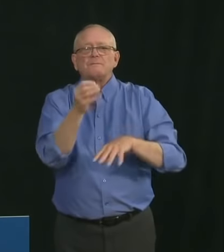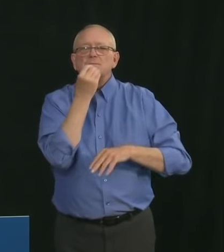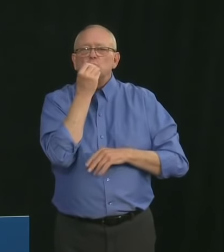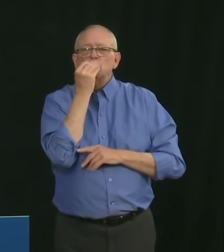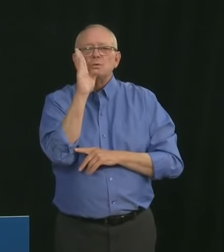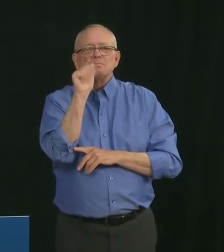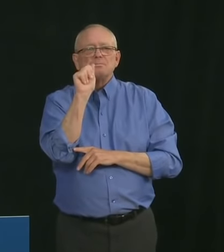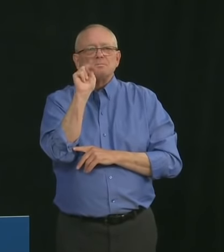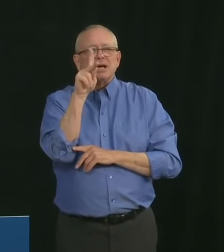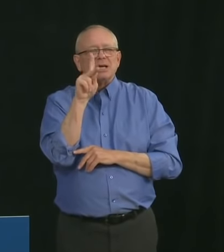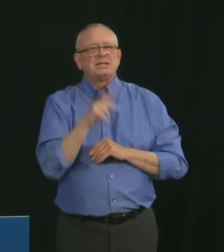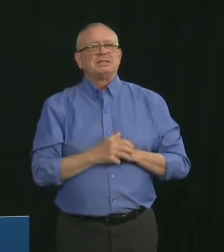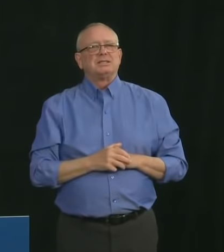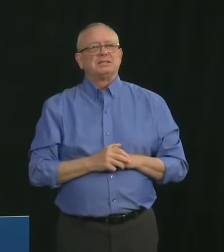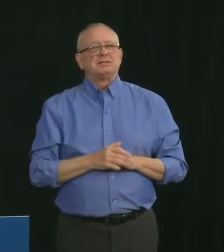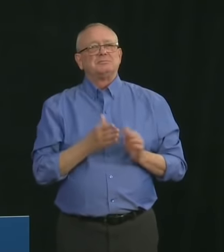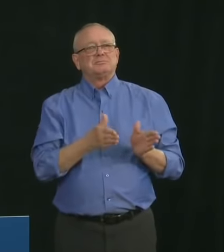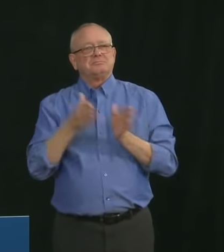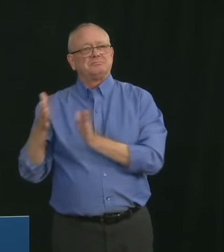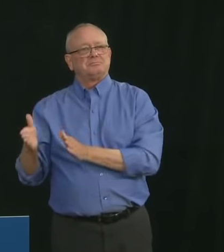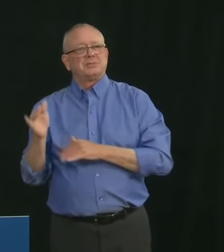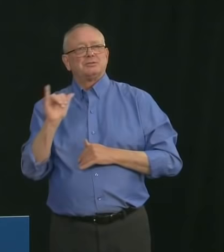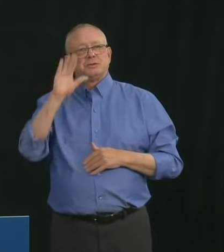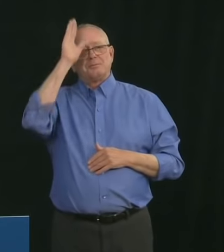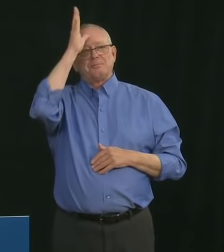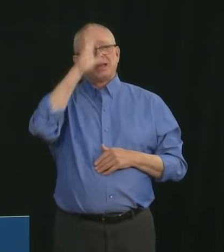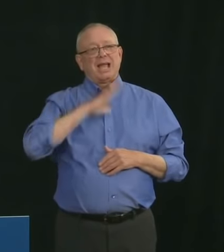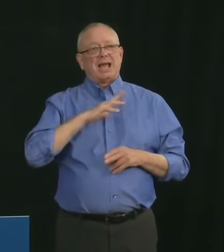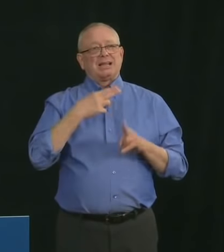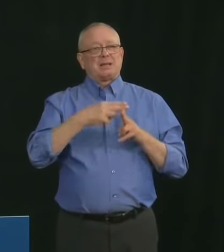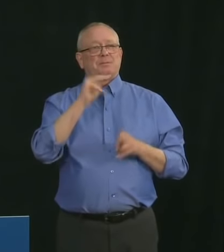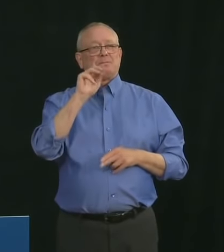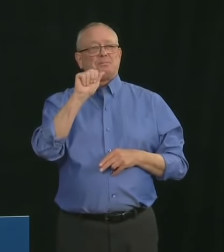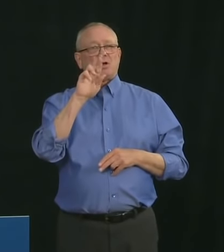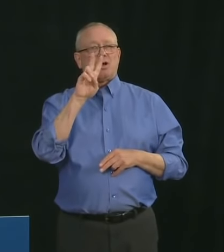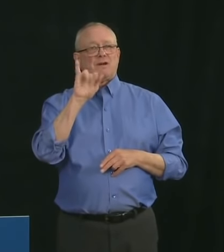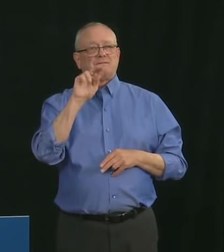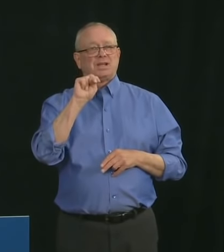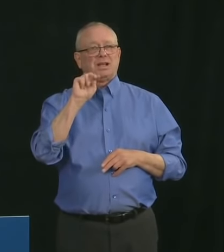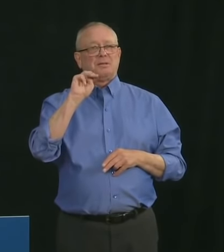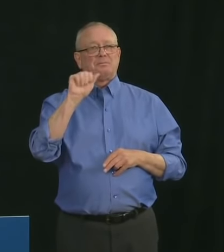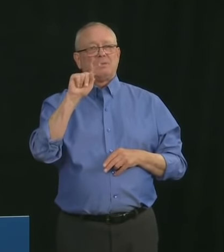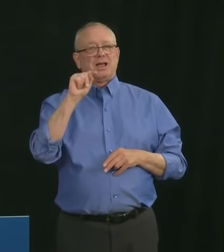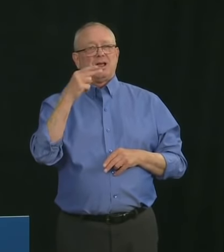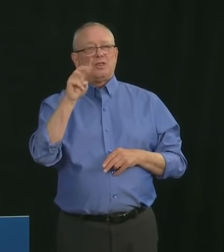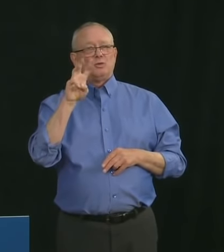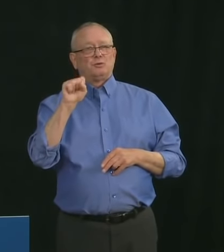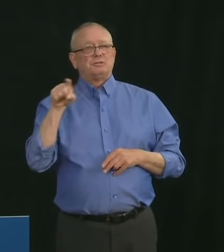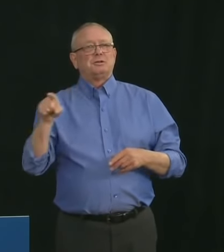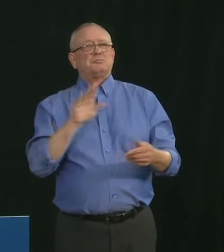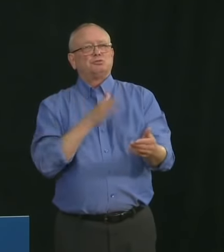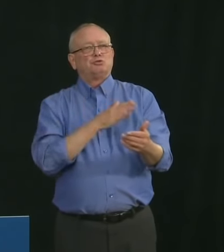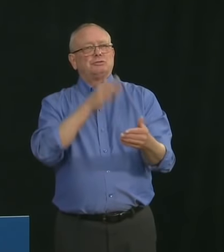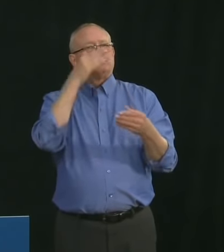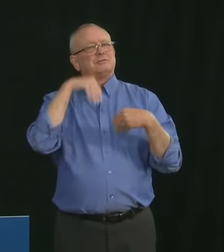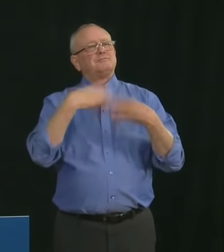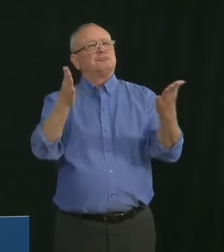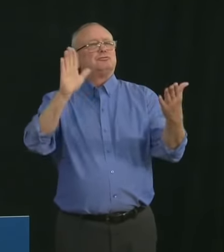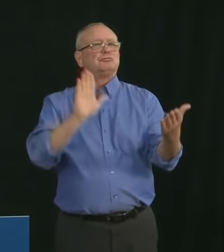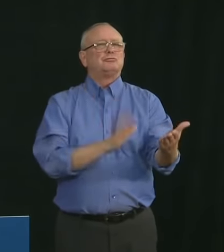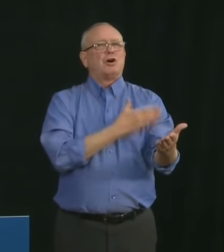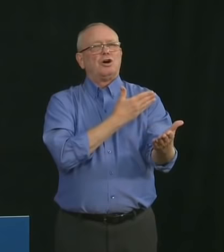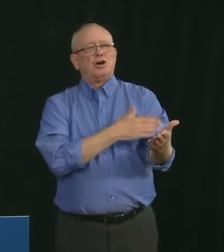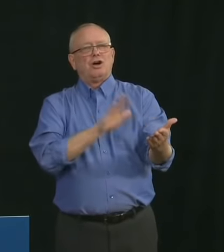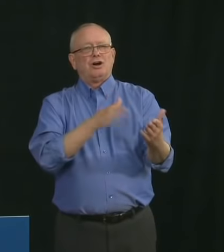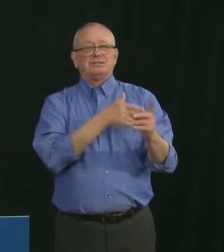This Too Shall Pass, with messages of hope from the students of Blessed Marie Rose School. I encourage everyone to take a